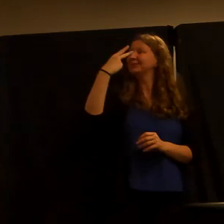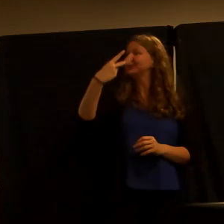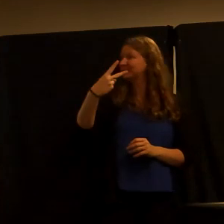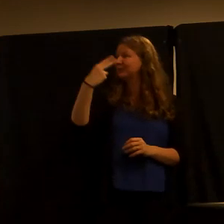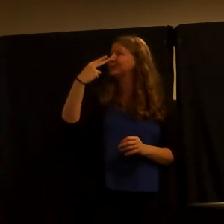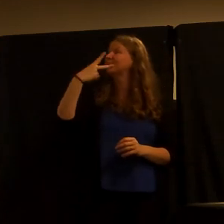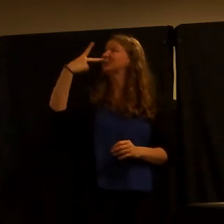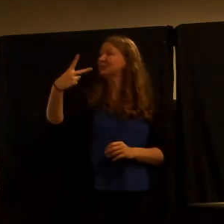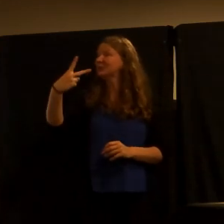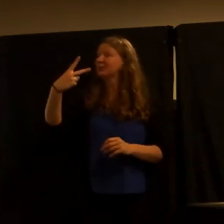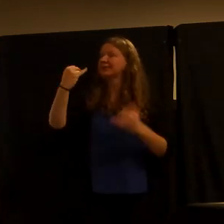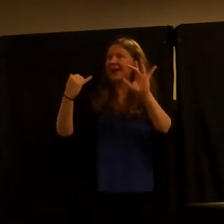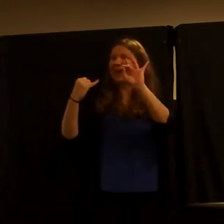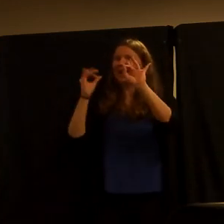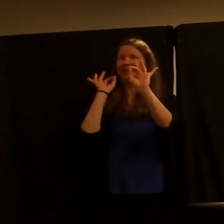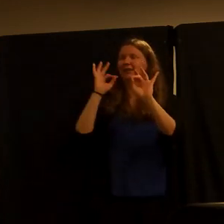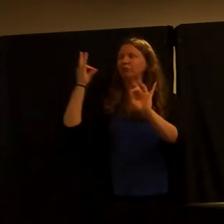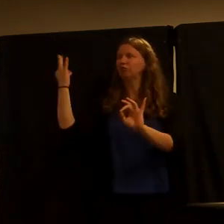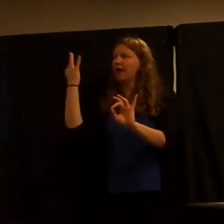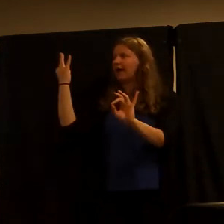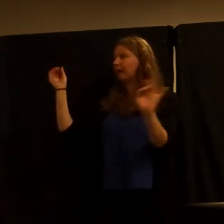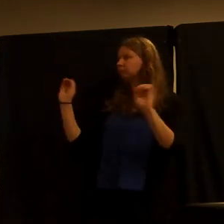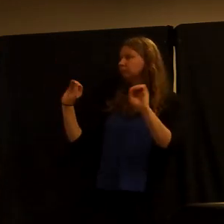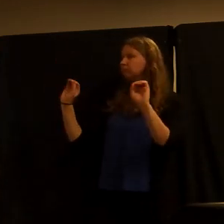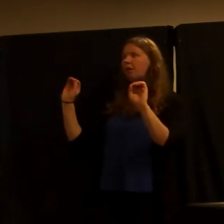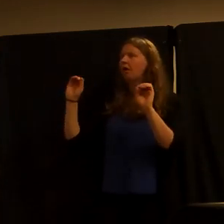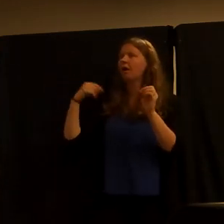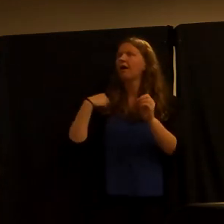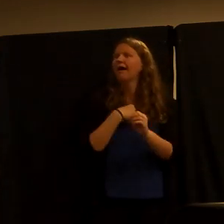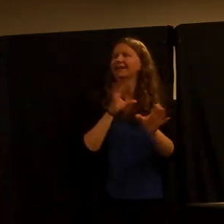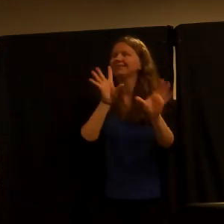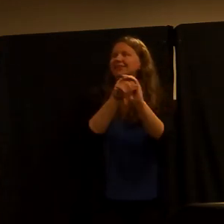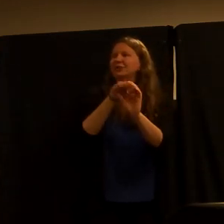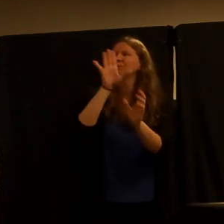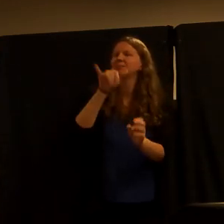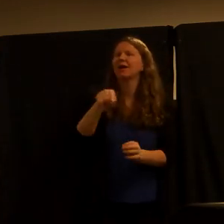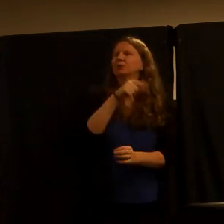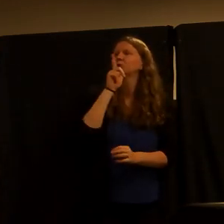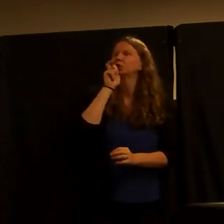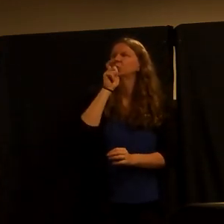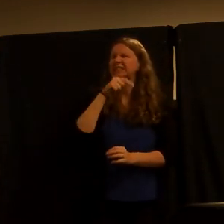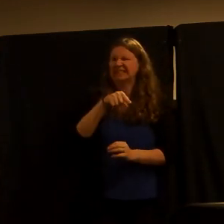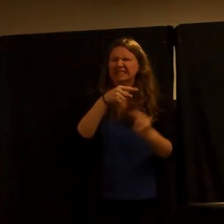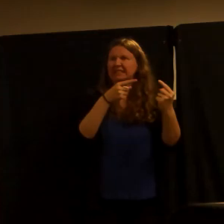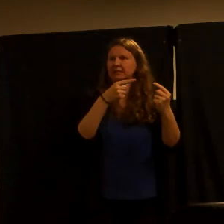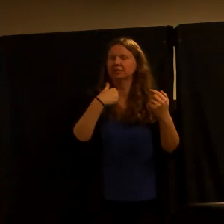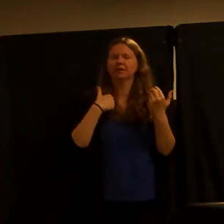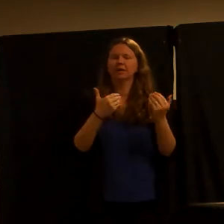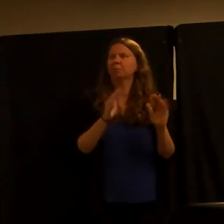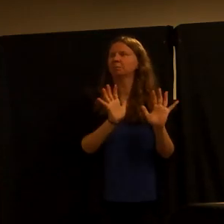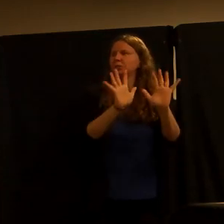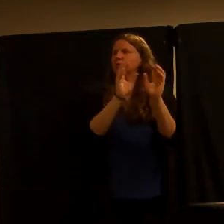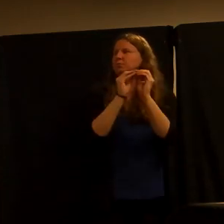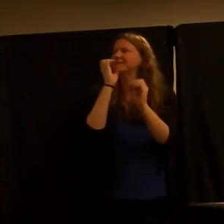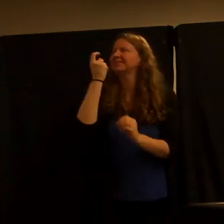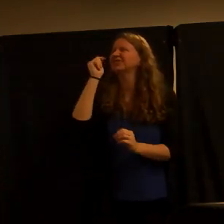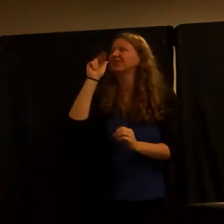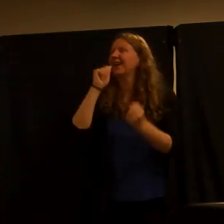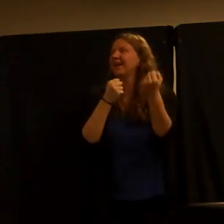you'd see 2 students per day for that guided reading. And then we would